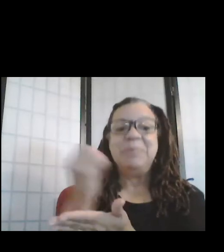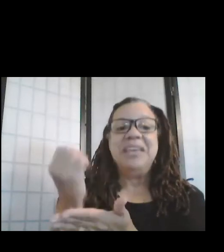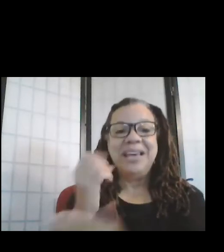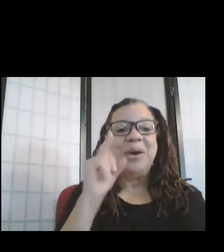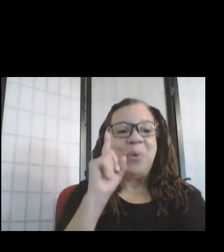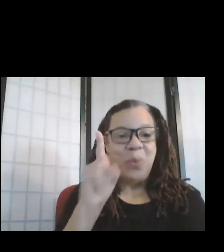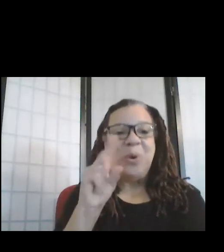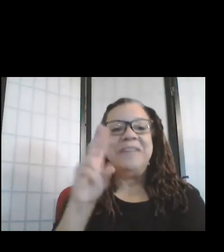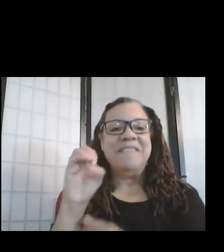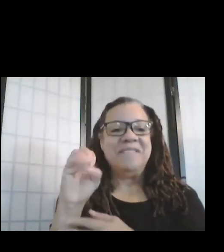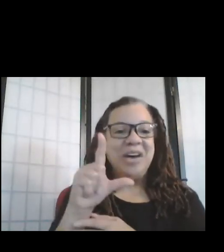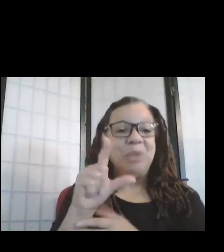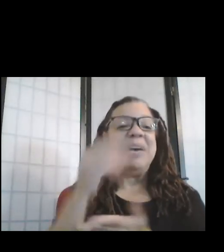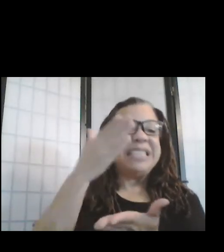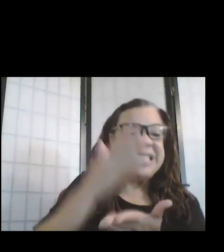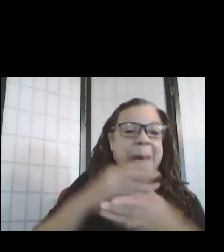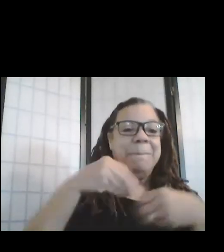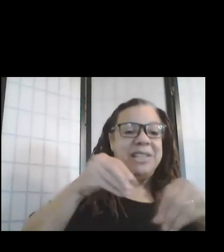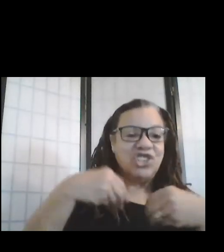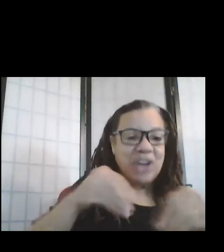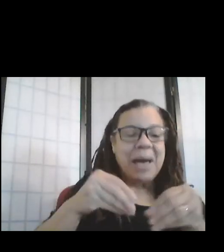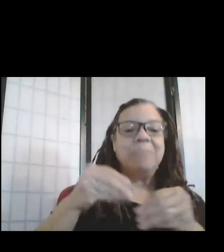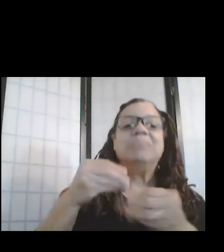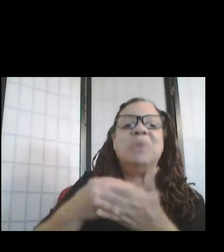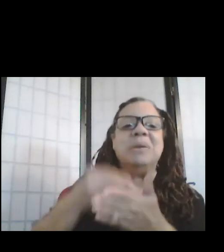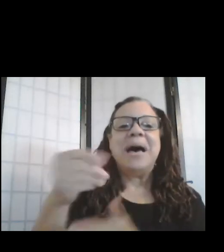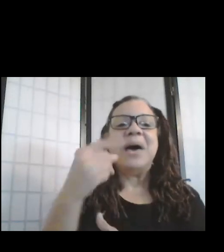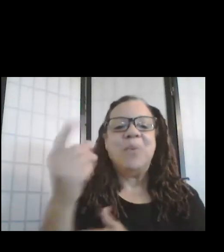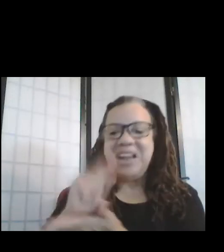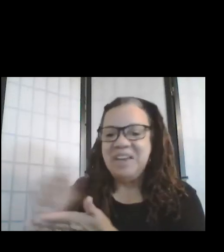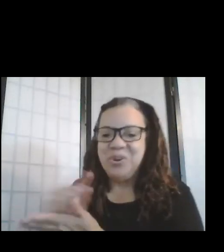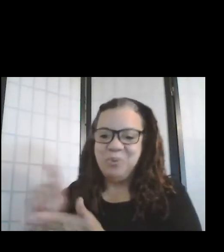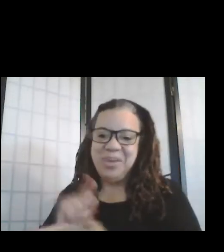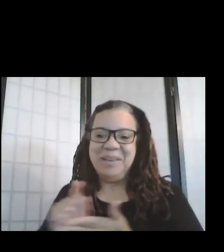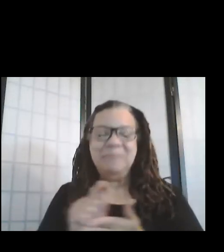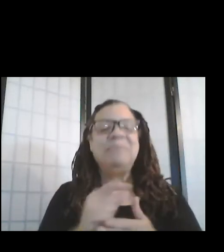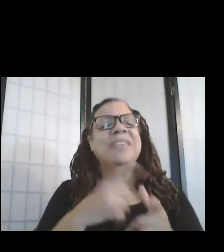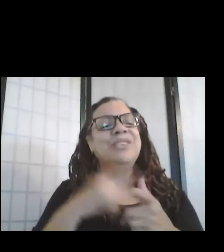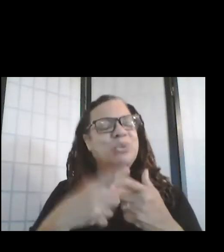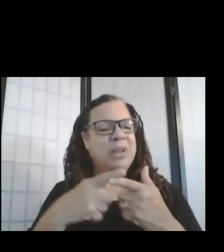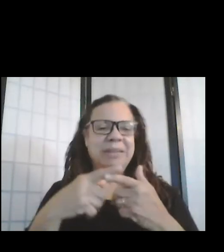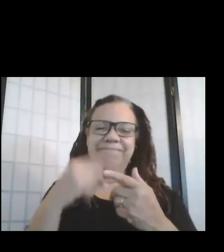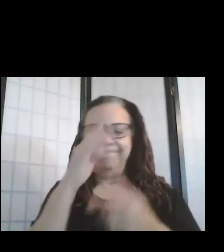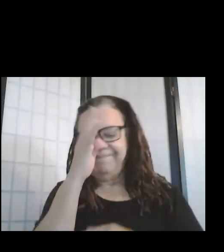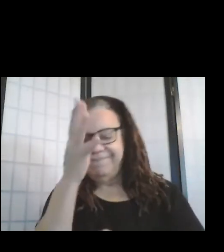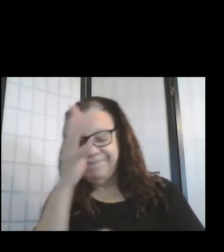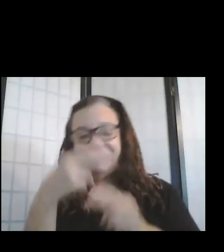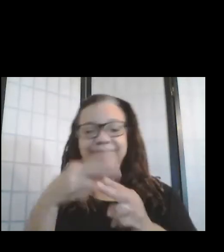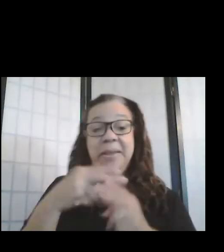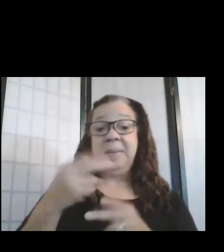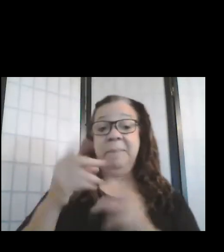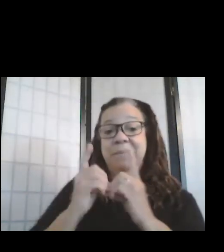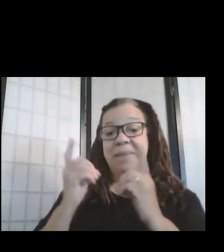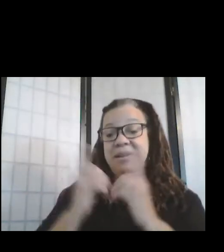at a time at Stop and Shop. I'd pick up some names and a rough timeline. My date and I would be cruising along